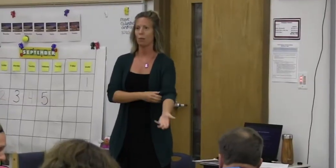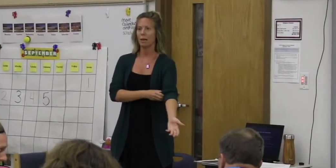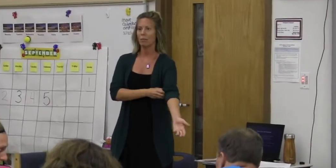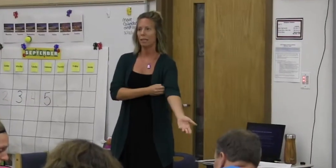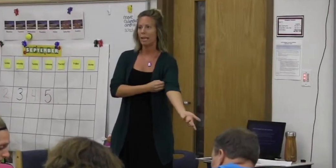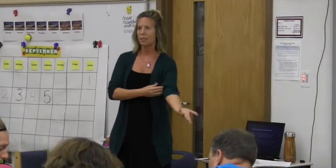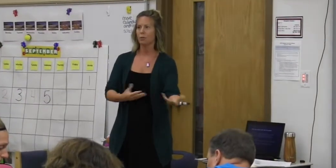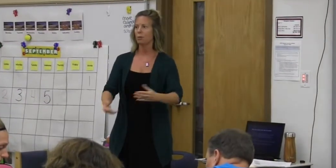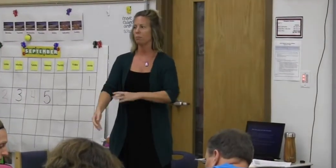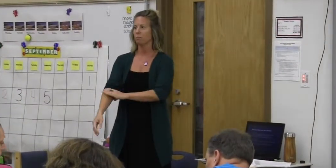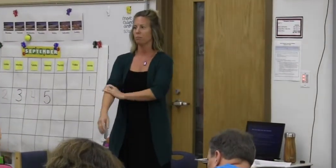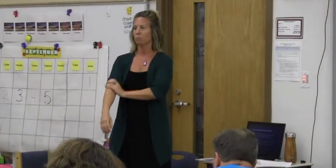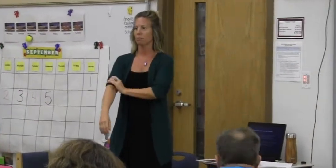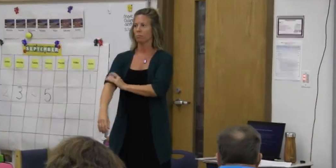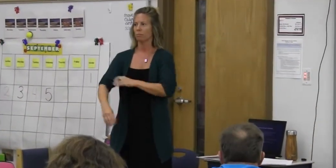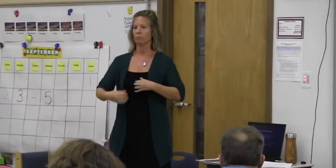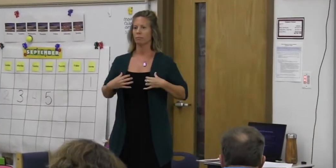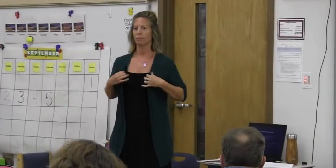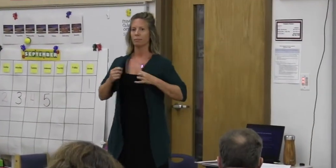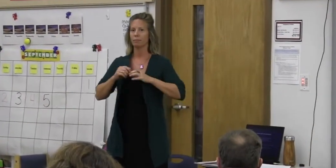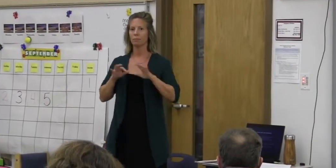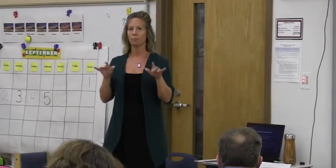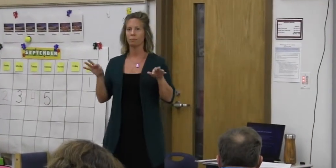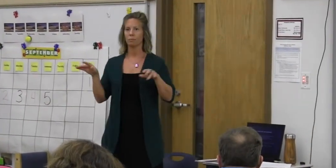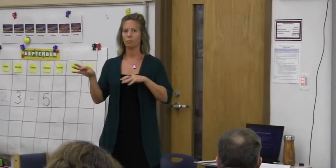going to look like when we come in the classroom.